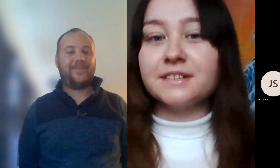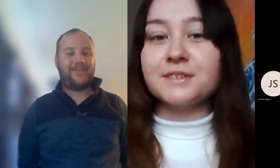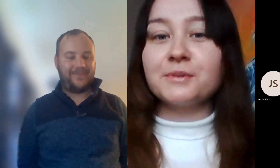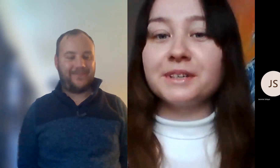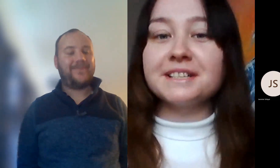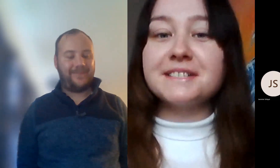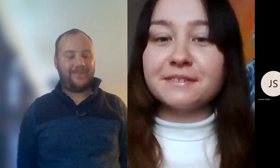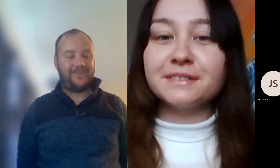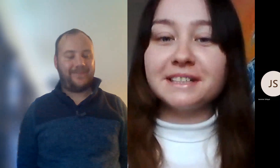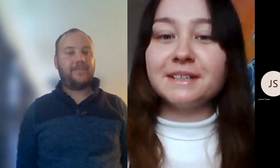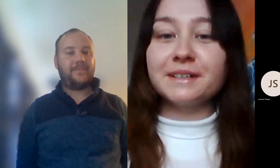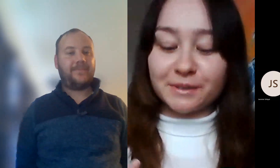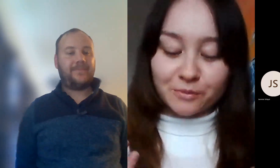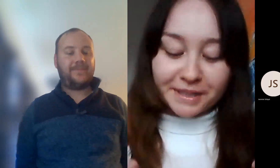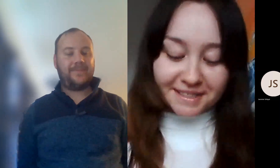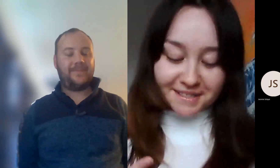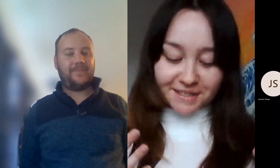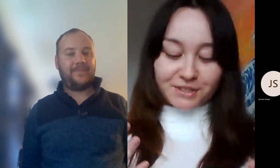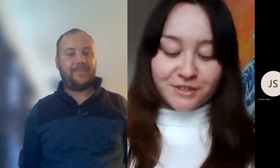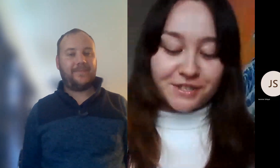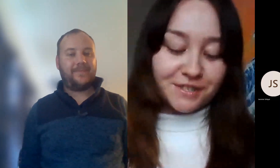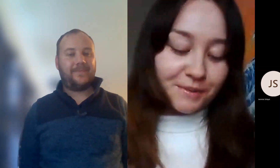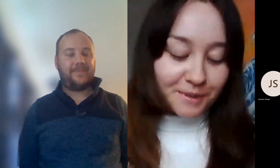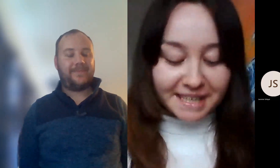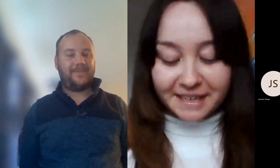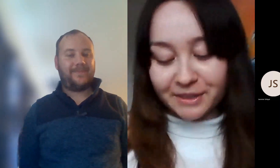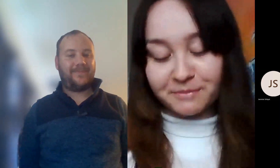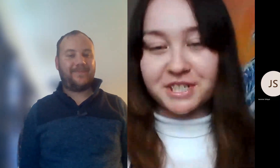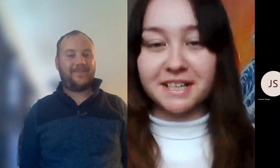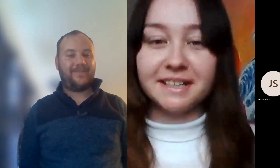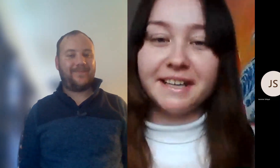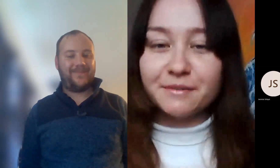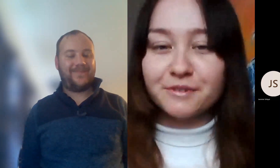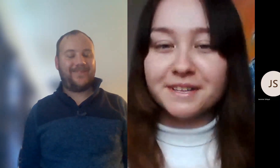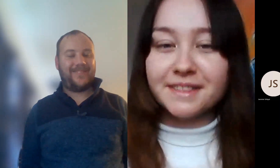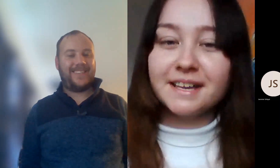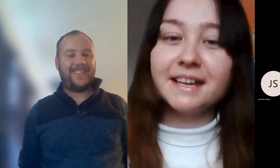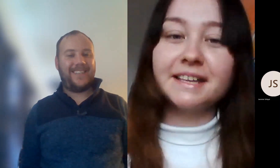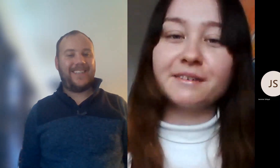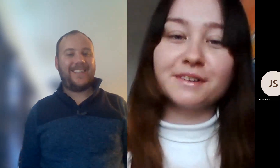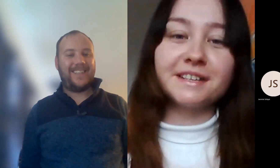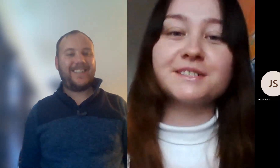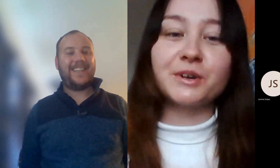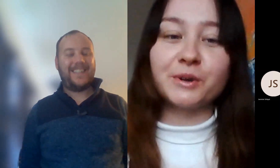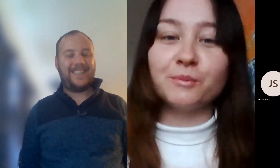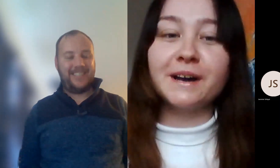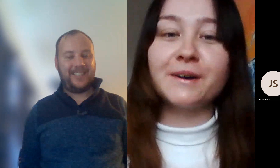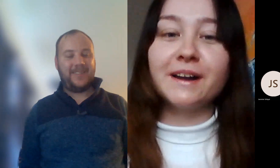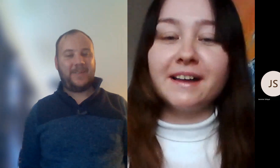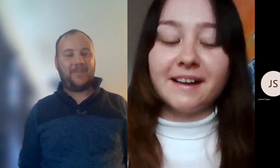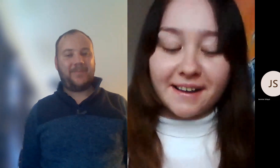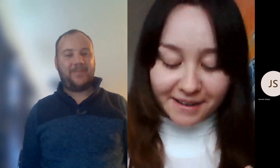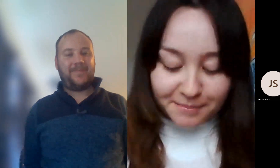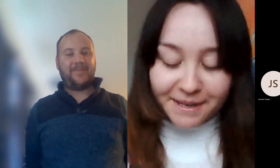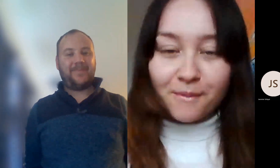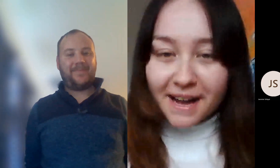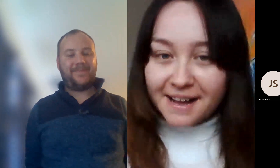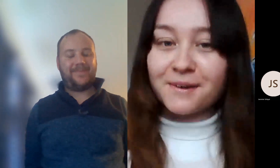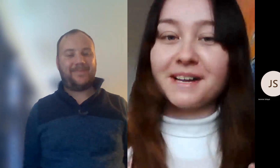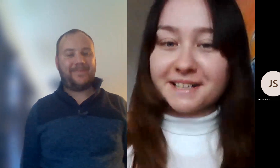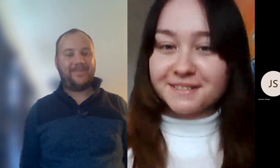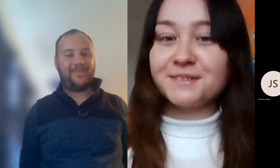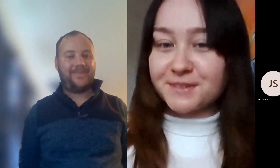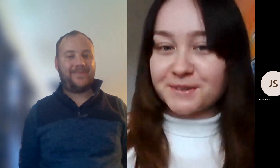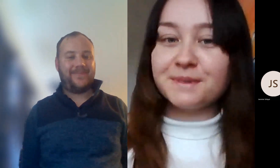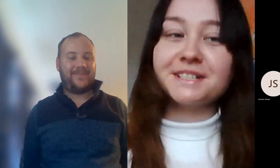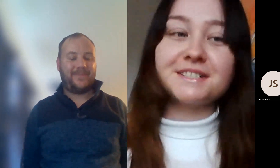harder. So when it's a good week and I'm juggling everything and everything's going well, I'm like,